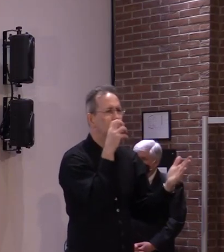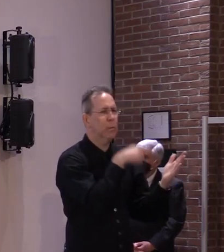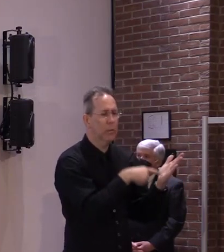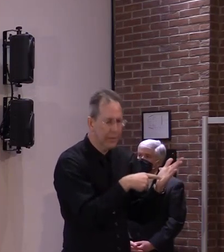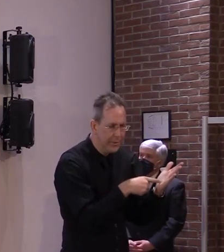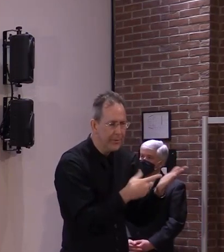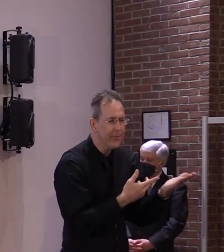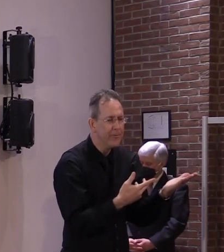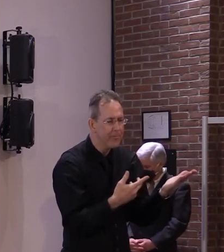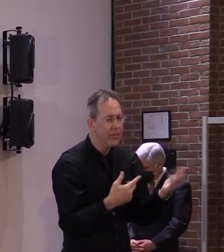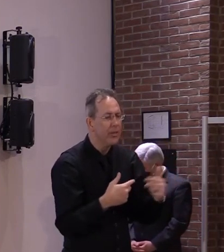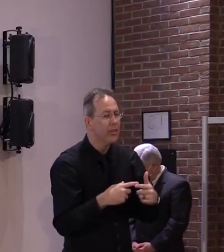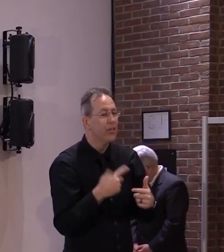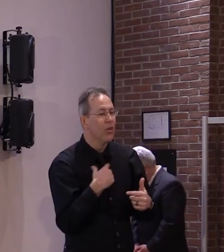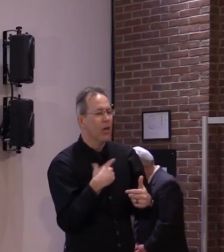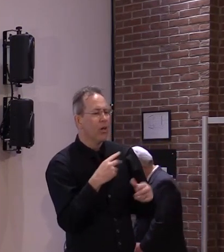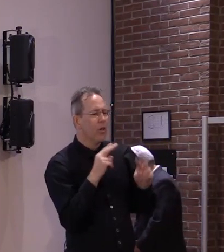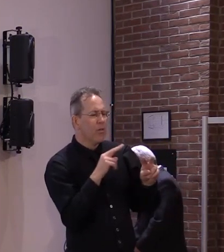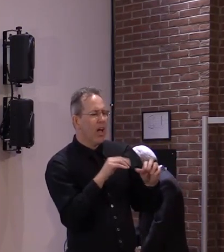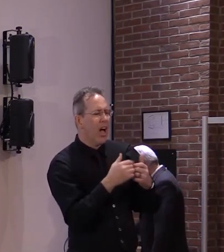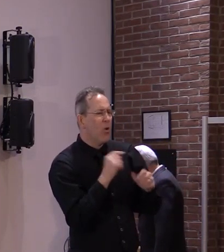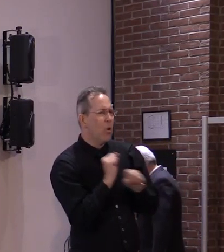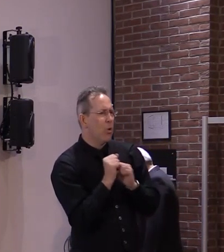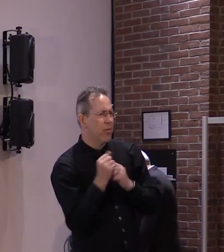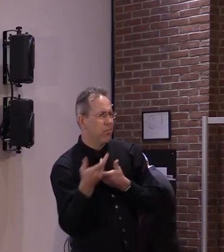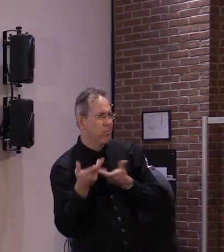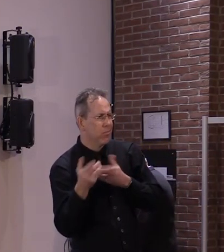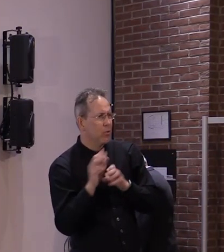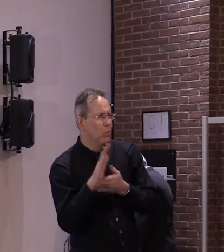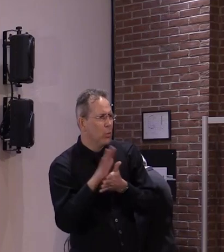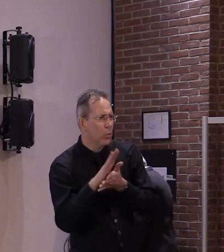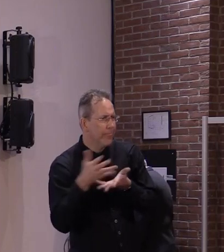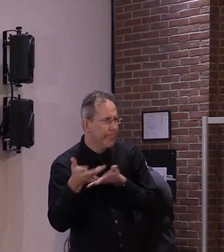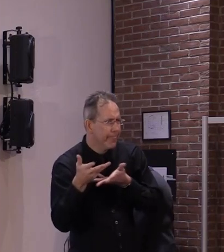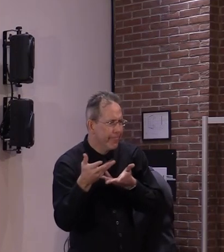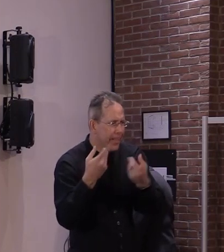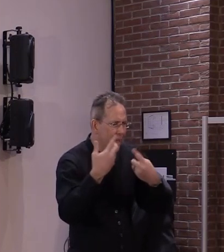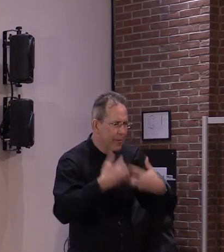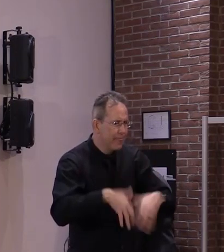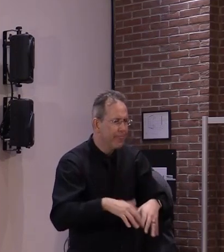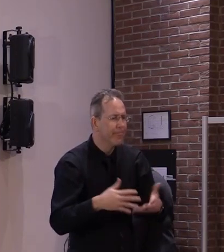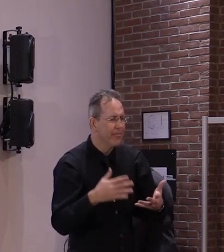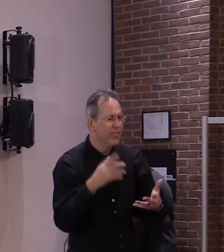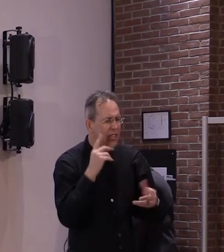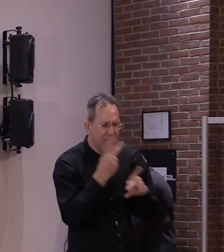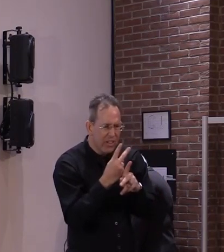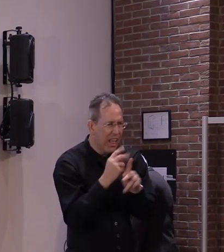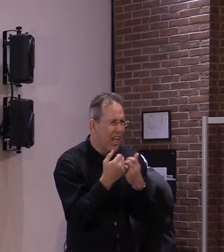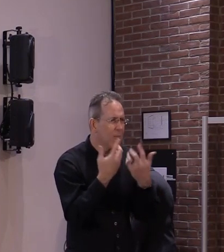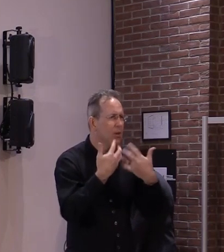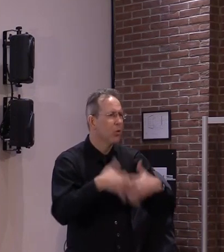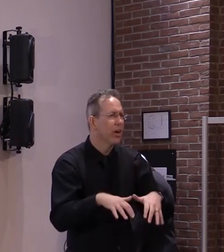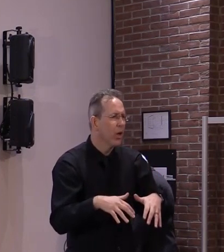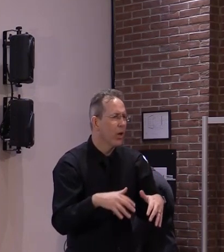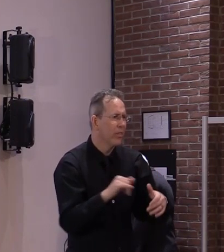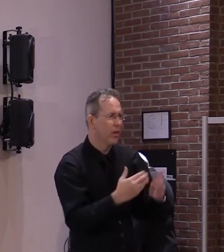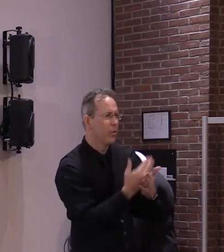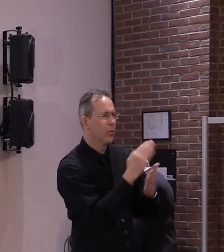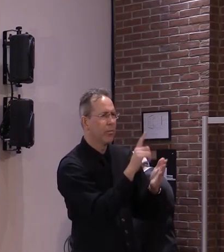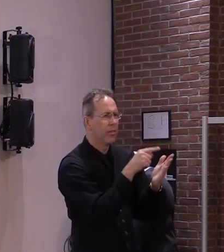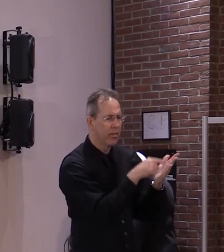with the General Assembly on understanding the complexities of the report and how to situate its findings in a practical way to implement it.